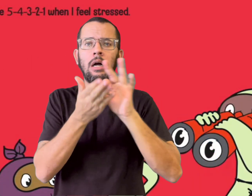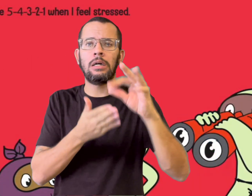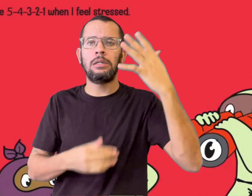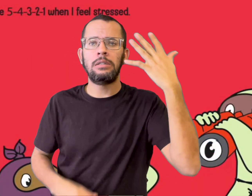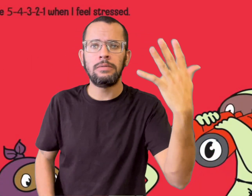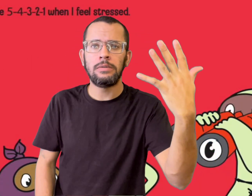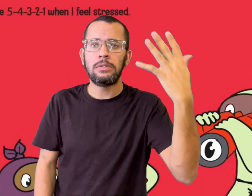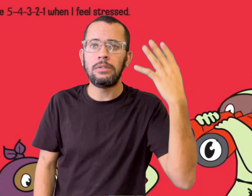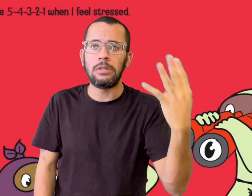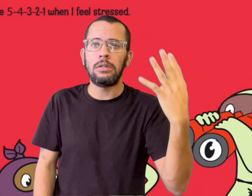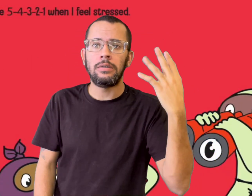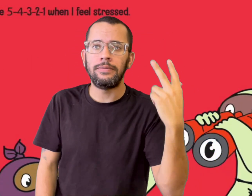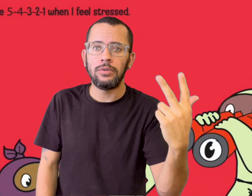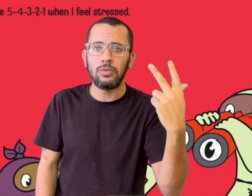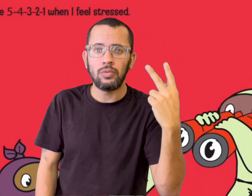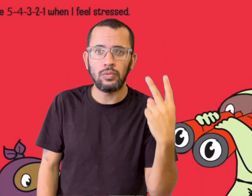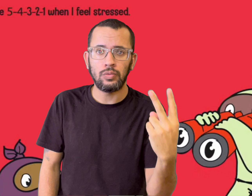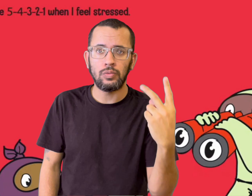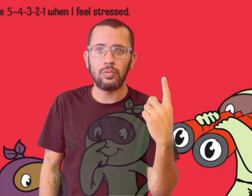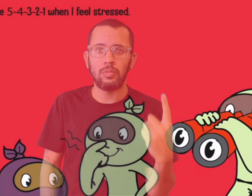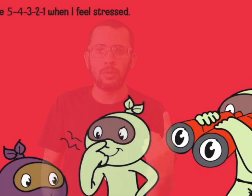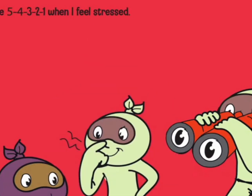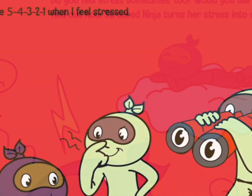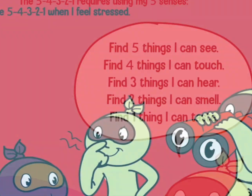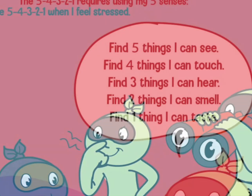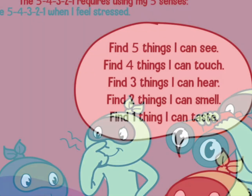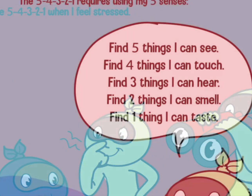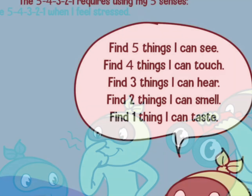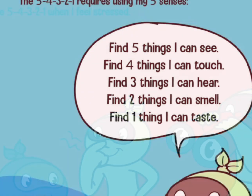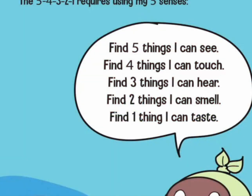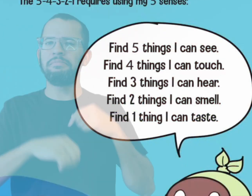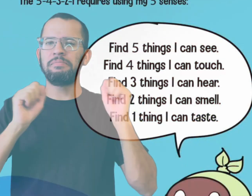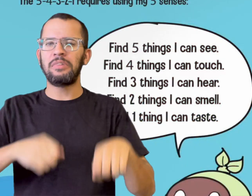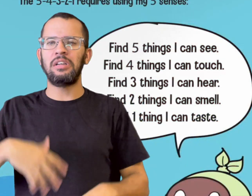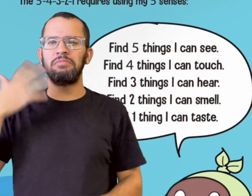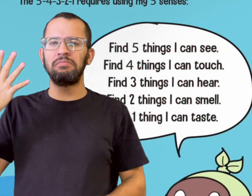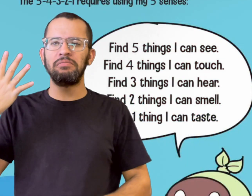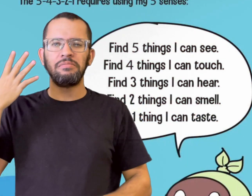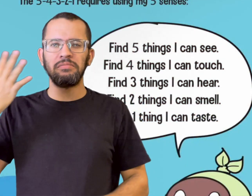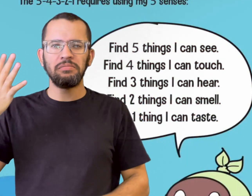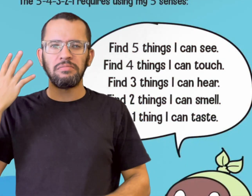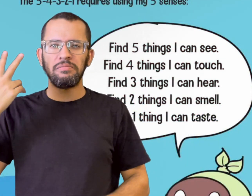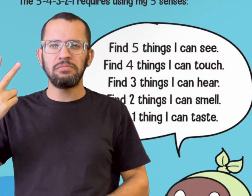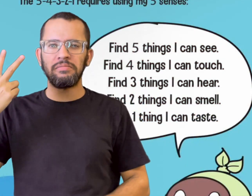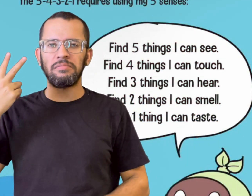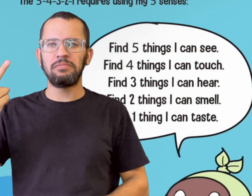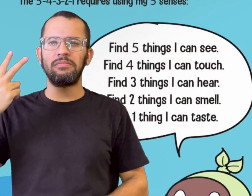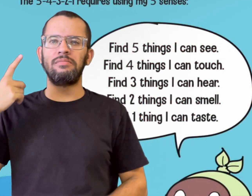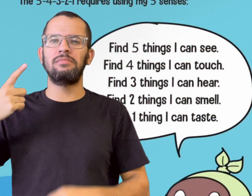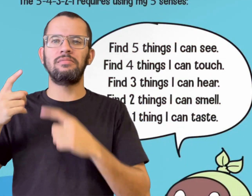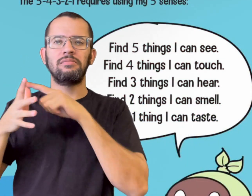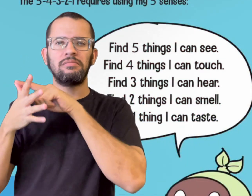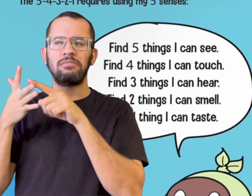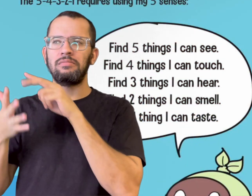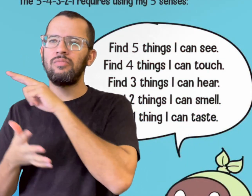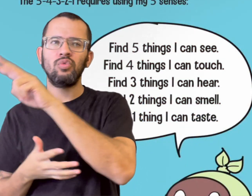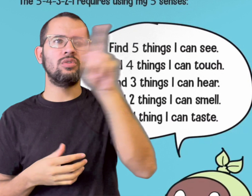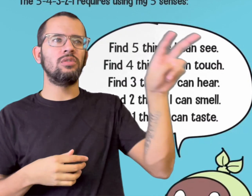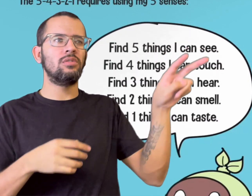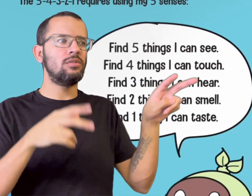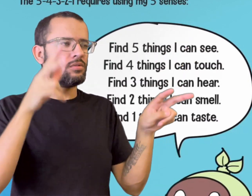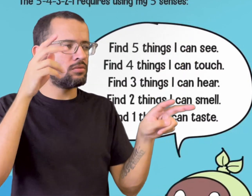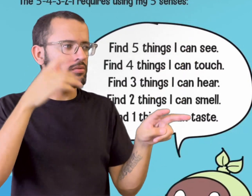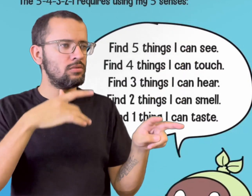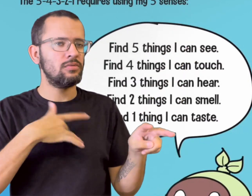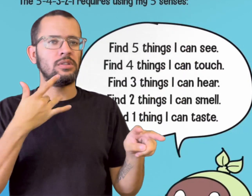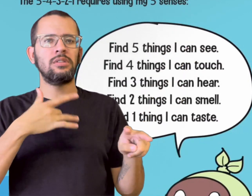I like using the 5-4-3-2-1 when I feel stressed. The 5-4-3-2-1 requires using